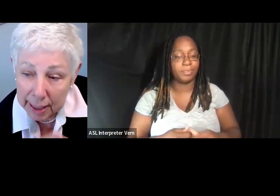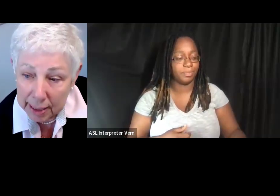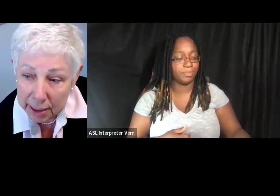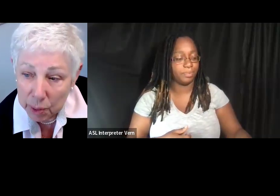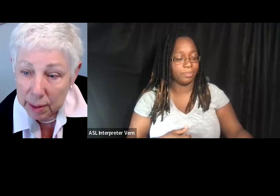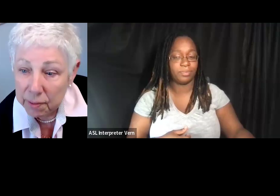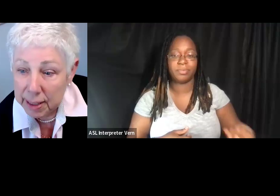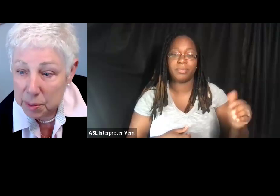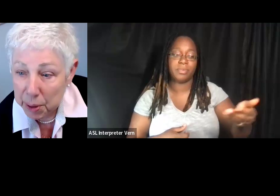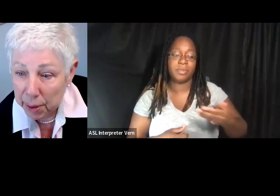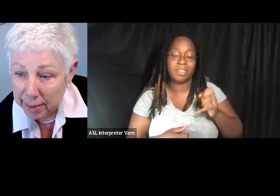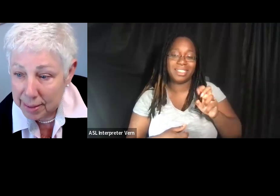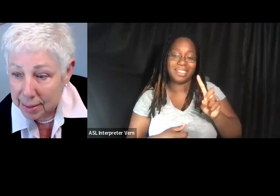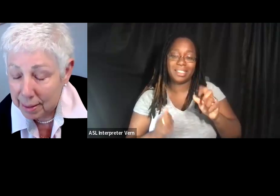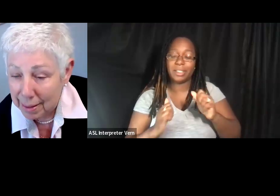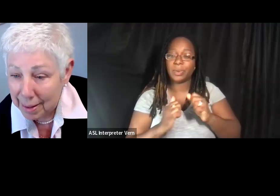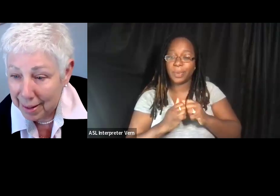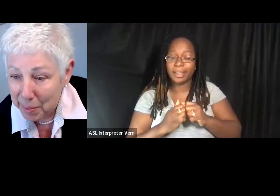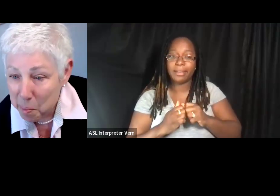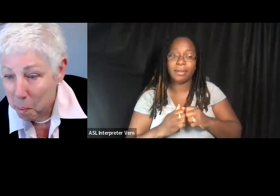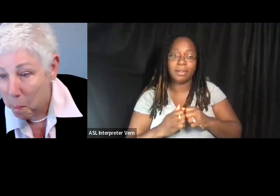Hiring an ED with lived experience,